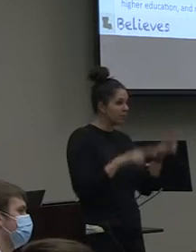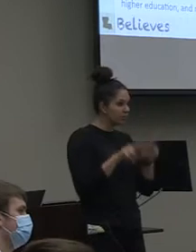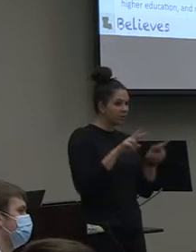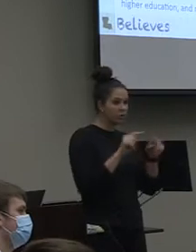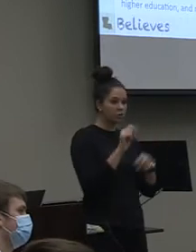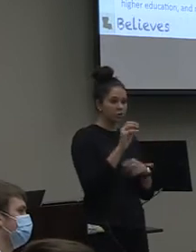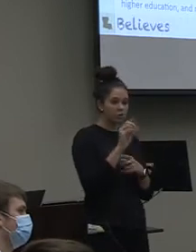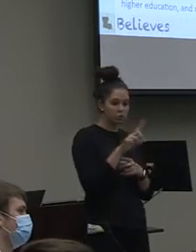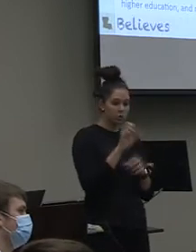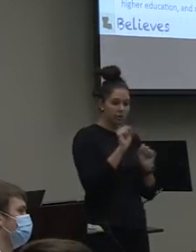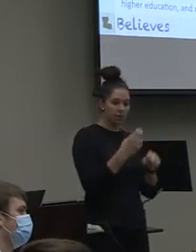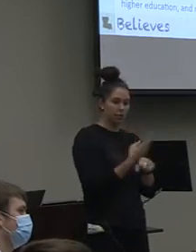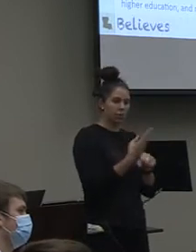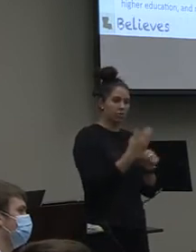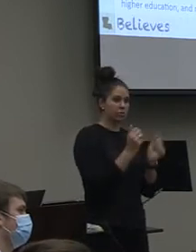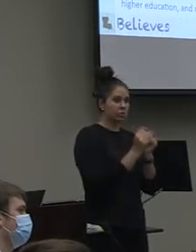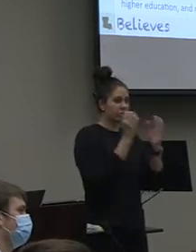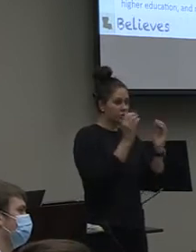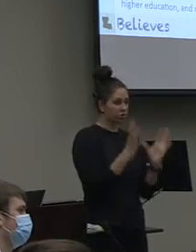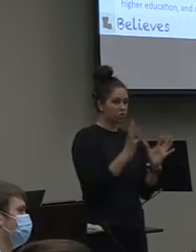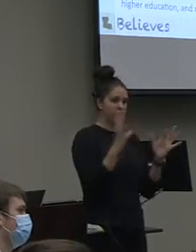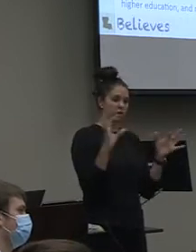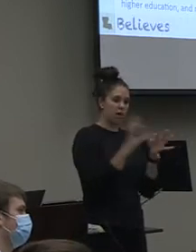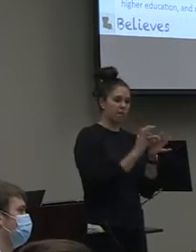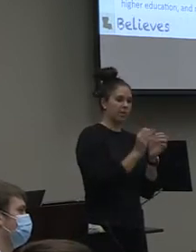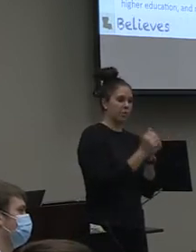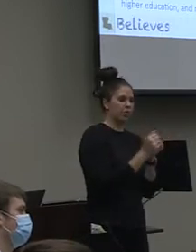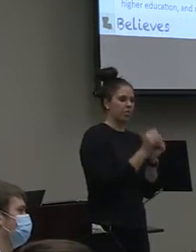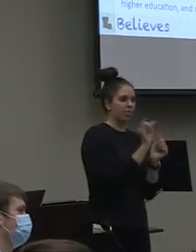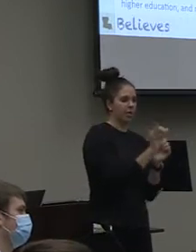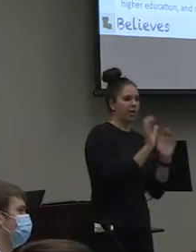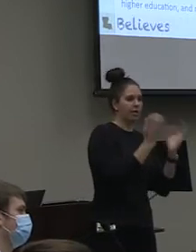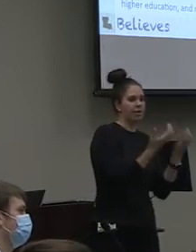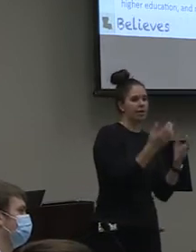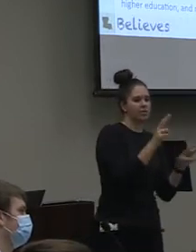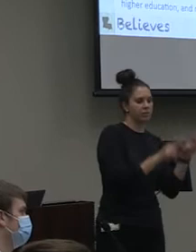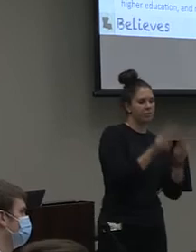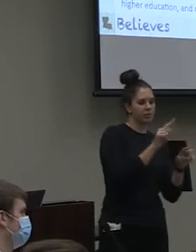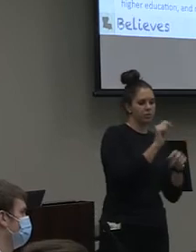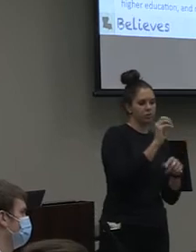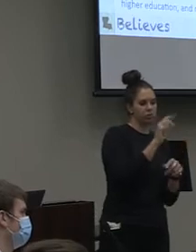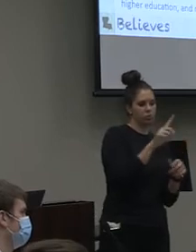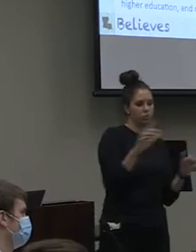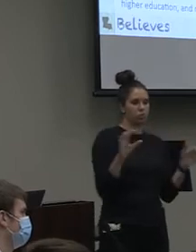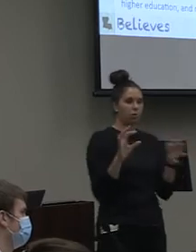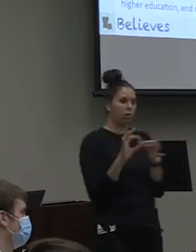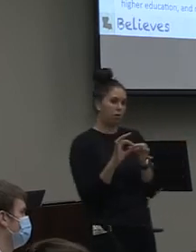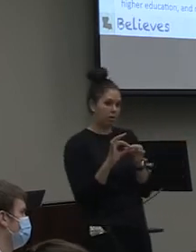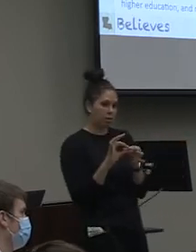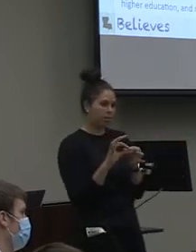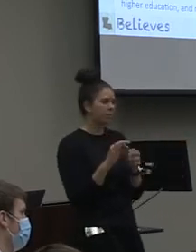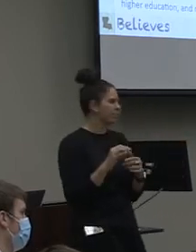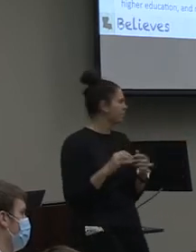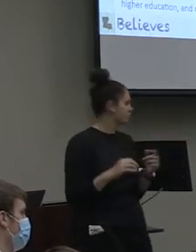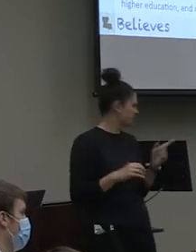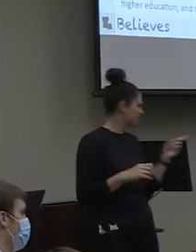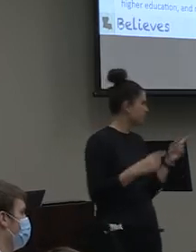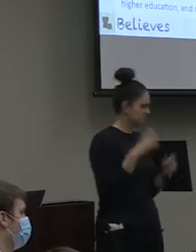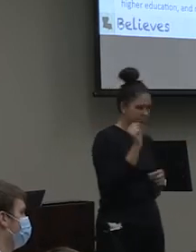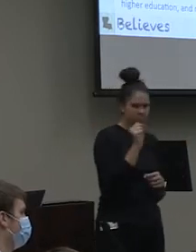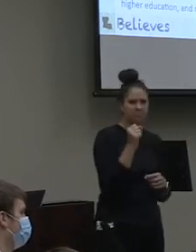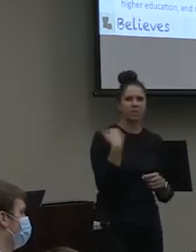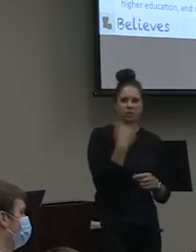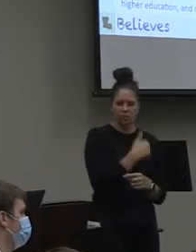tool that could be used with teachers coupling with the class observation tool. So we have. We've actually